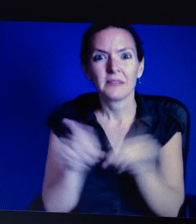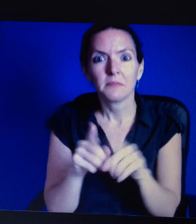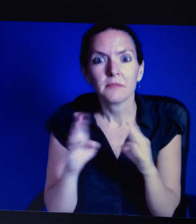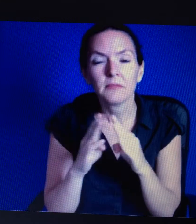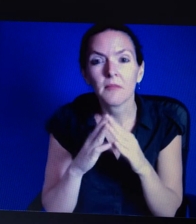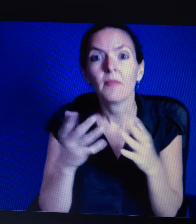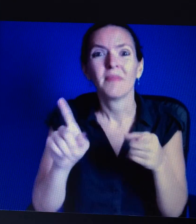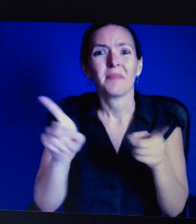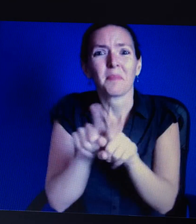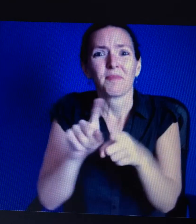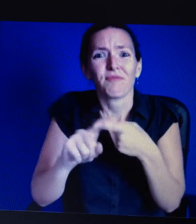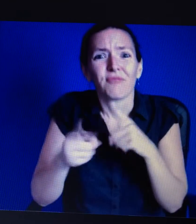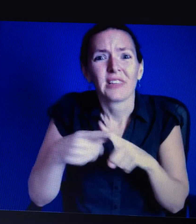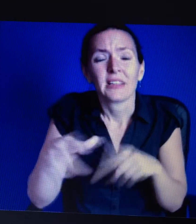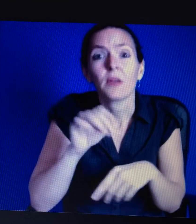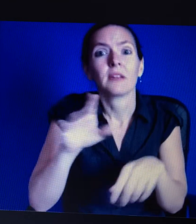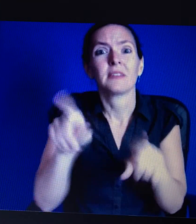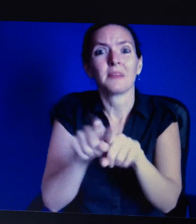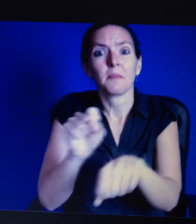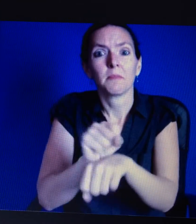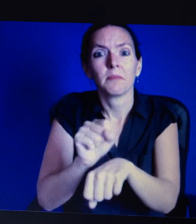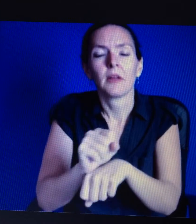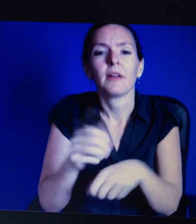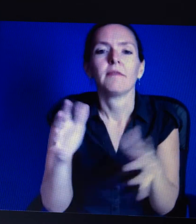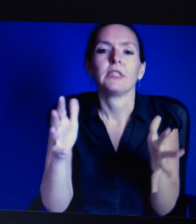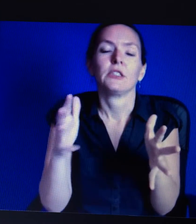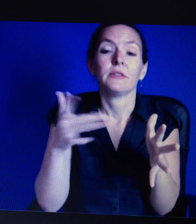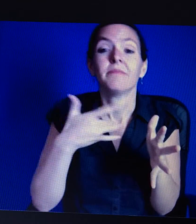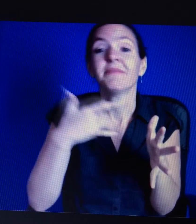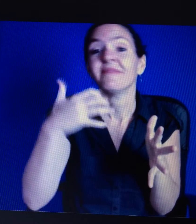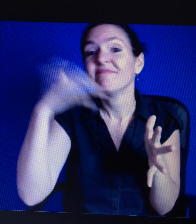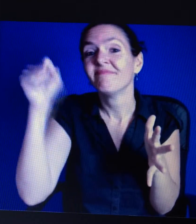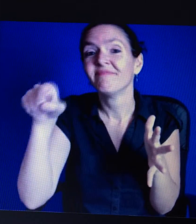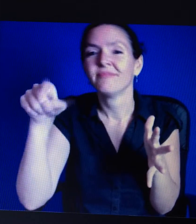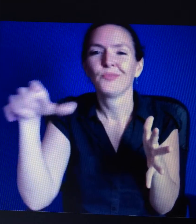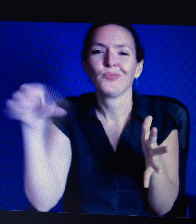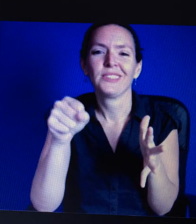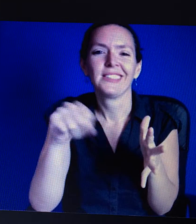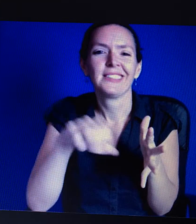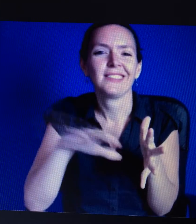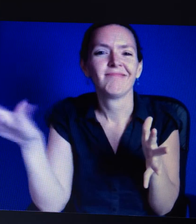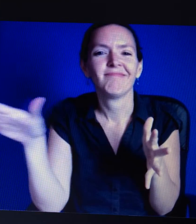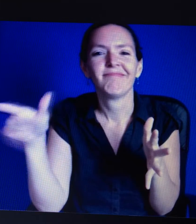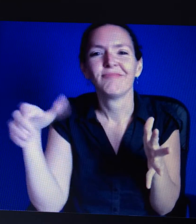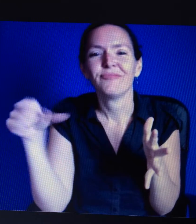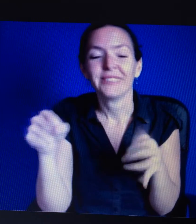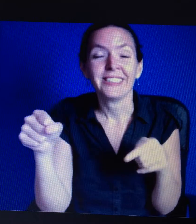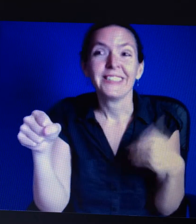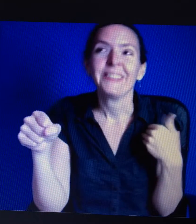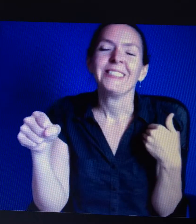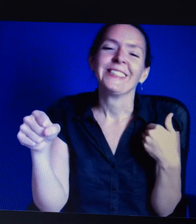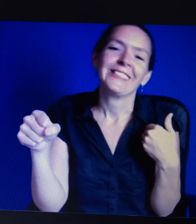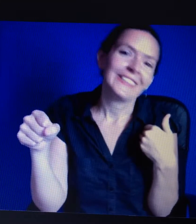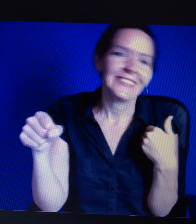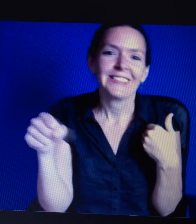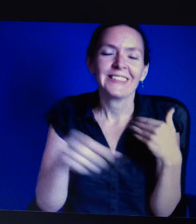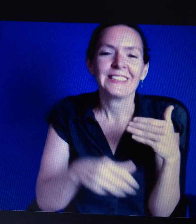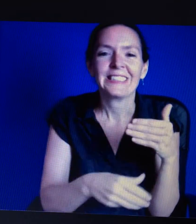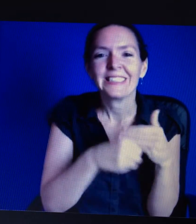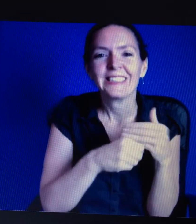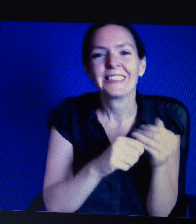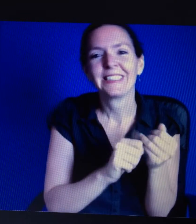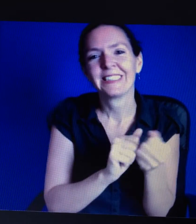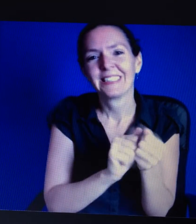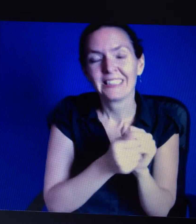Sometimes, like, if you're in the community and you have deaf friends and you maybe have co-workers and